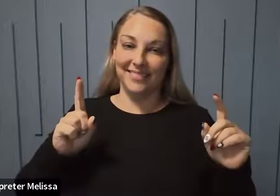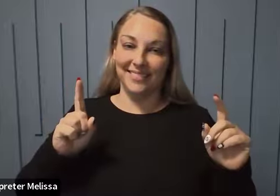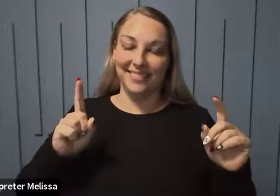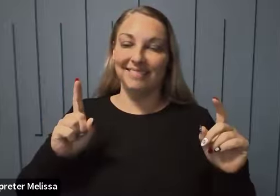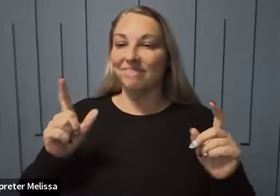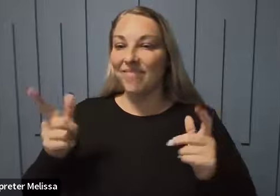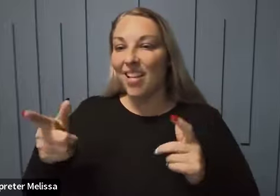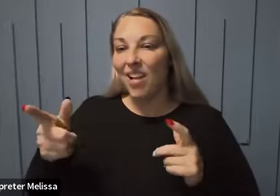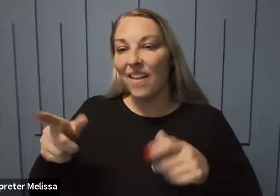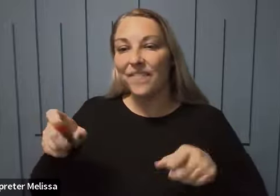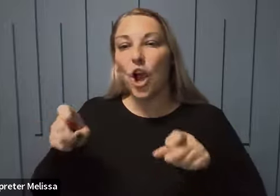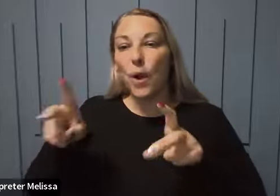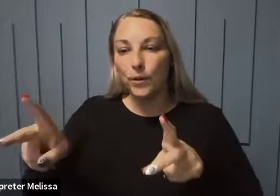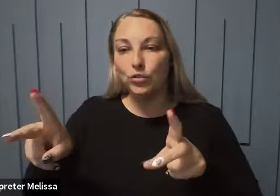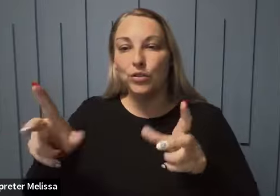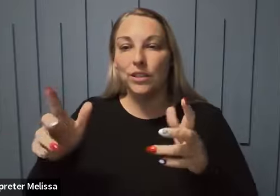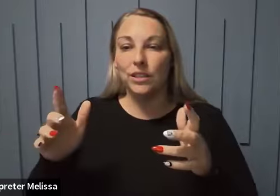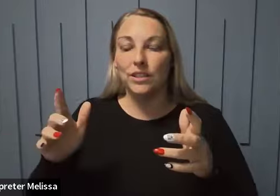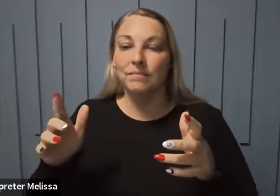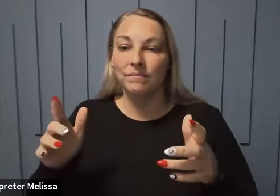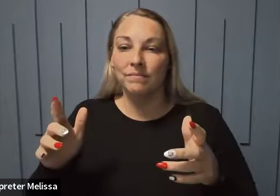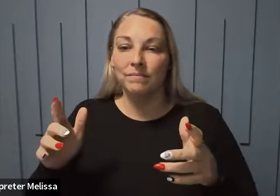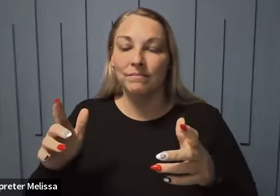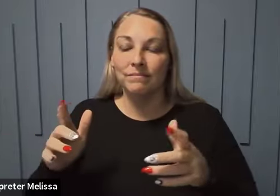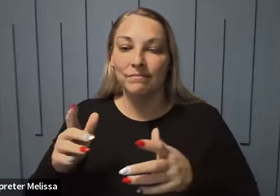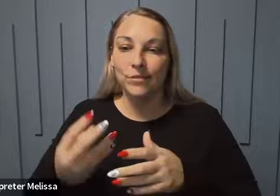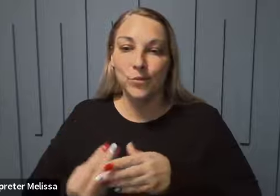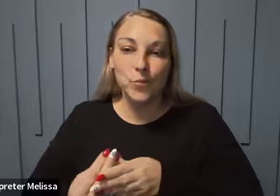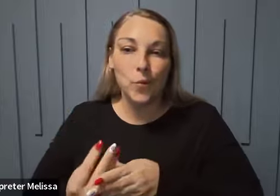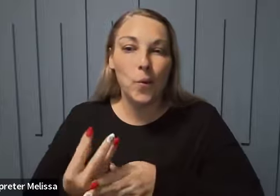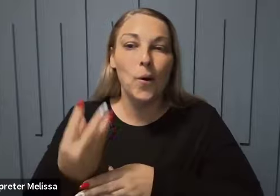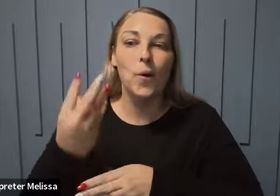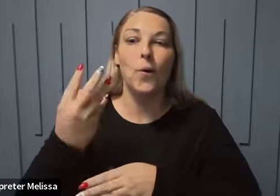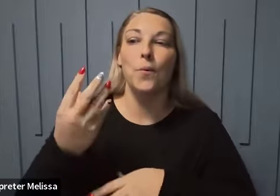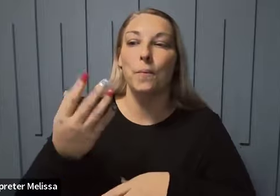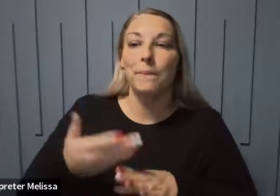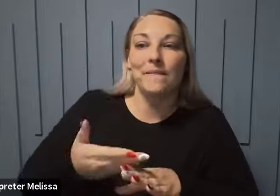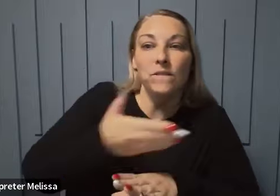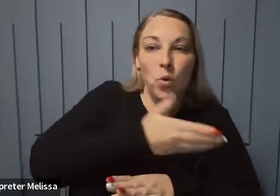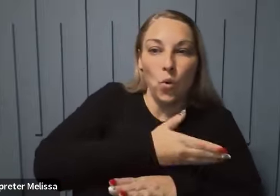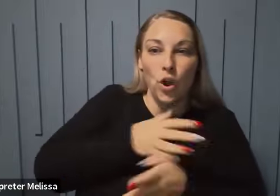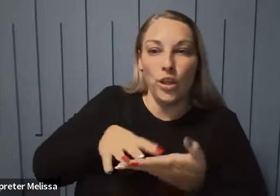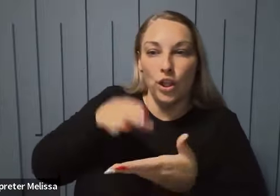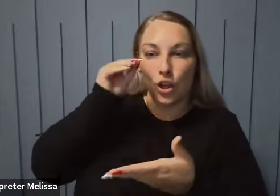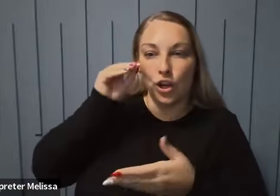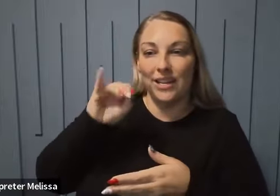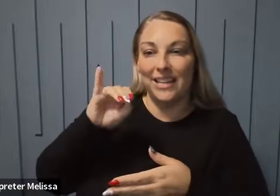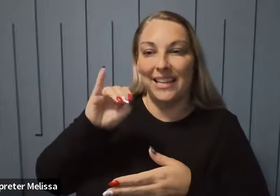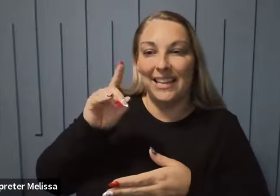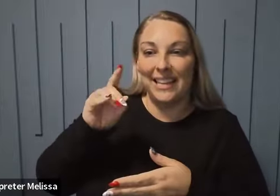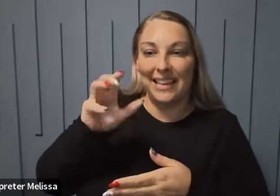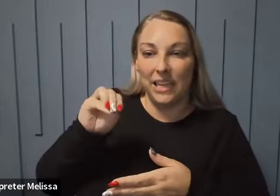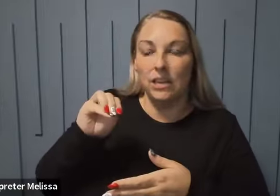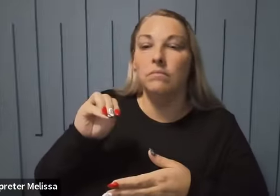them the opportunity as they grow before they get to the place in their education where they're doing an idiom unit. They should be able to understand